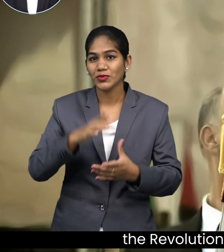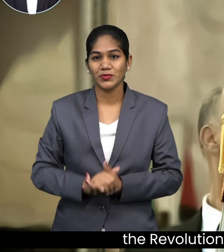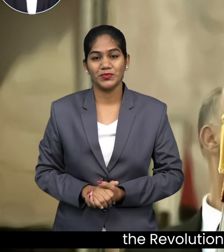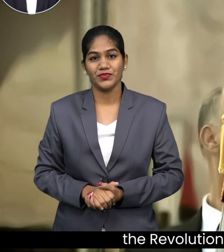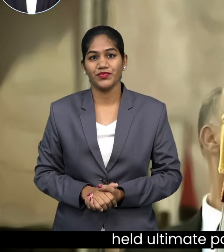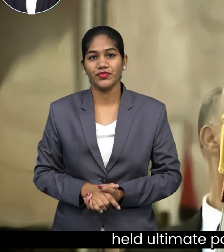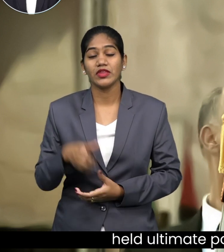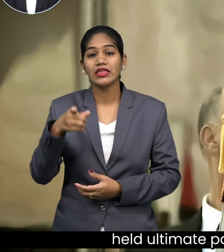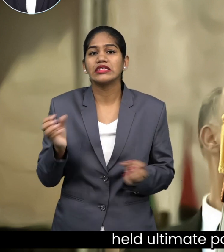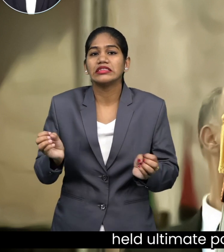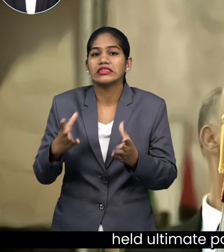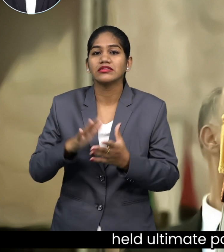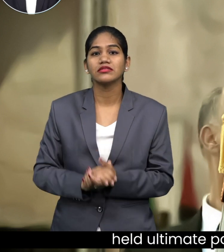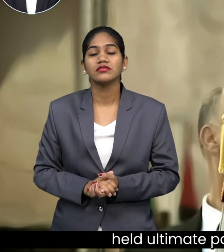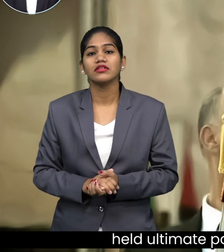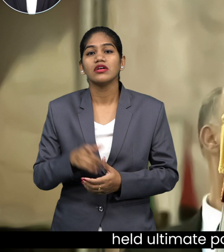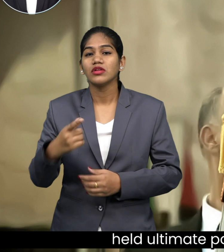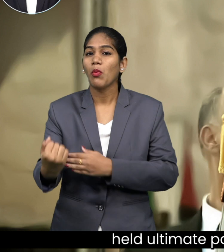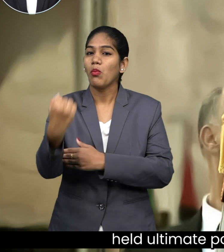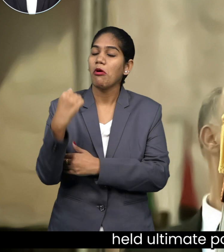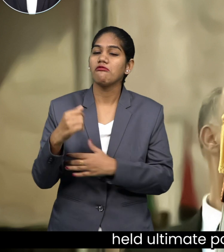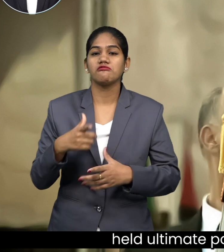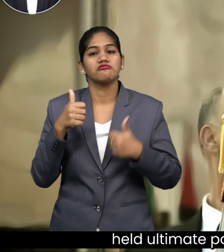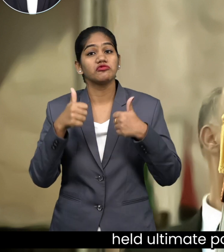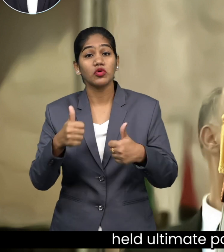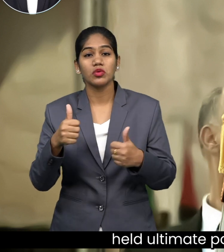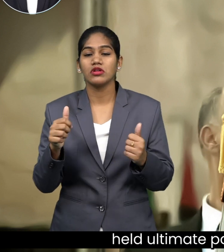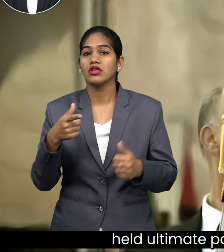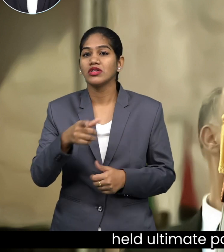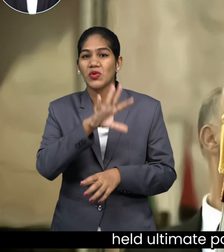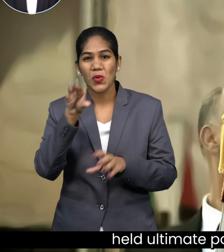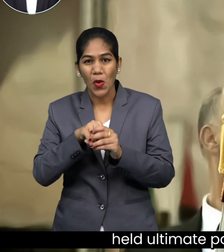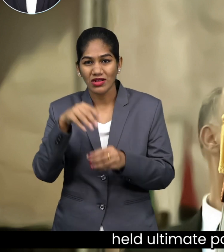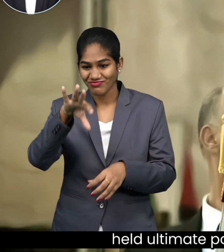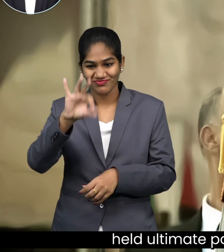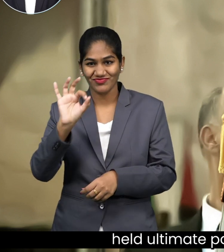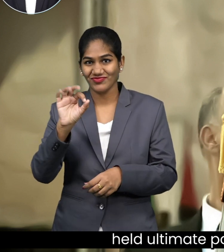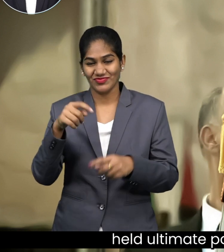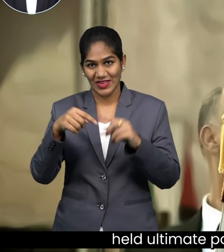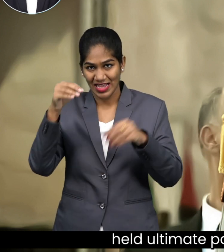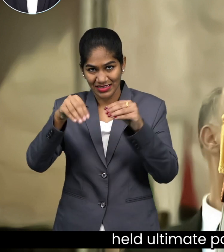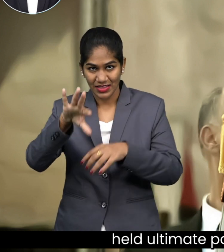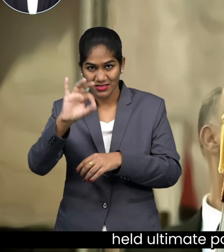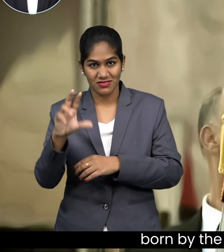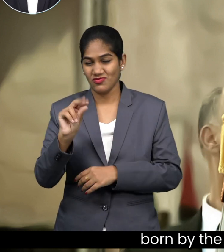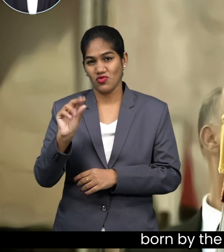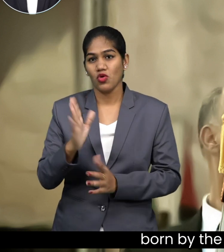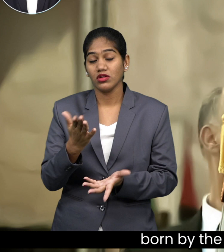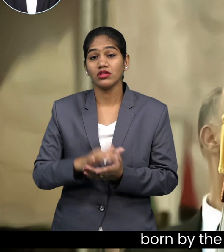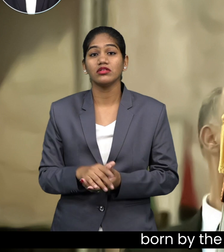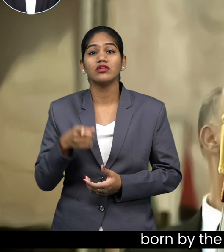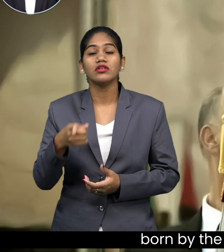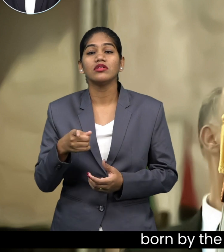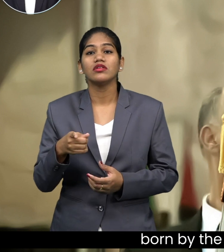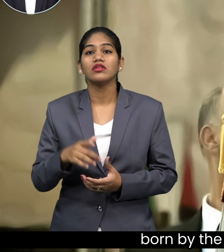held ultimate power without being elected or bound